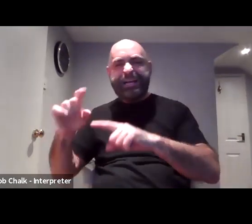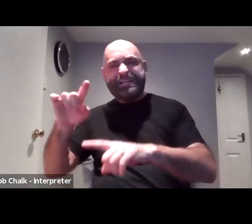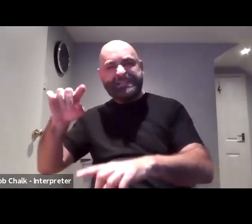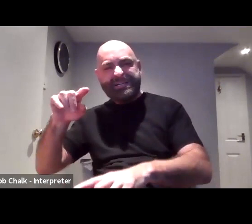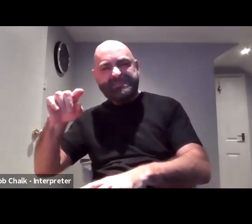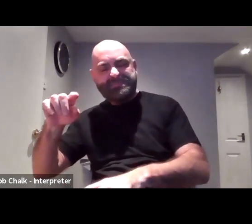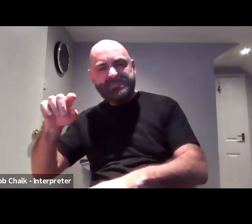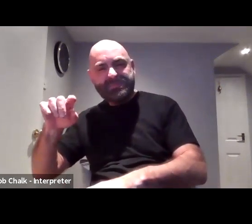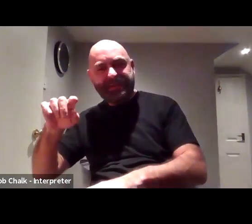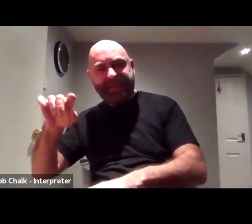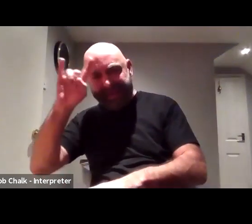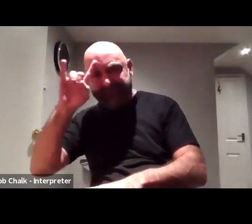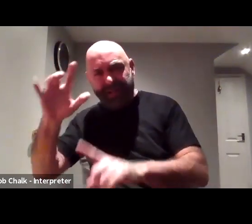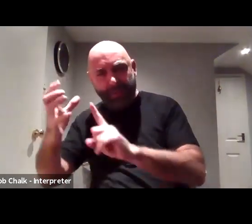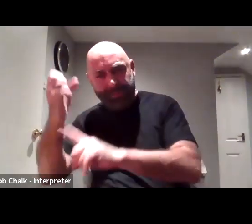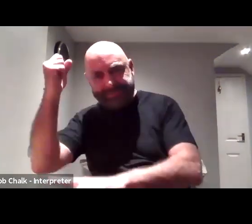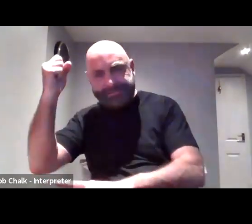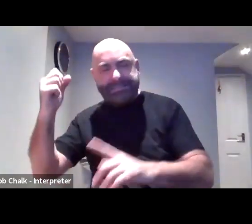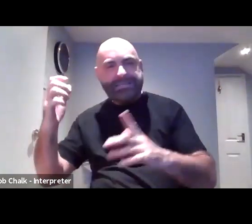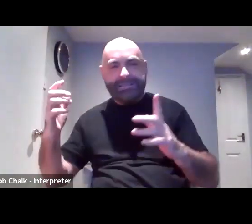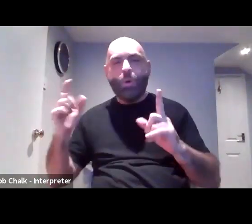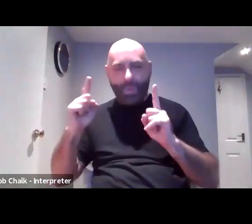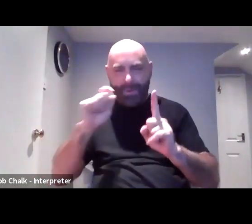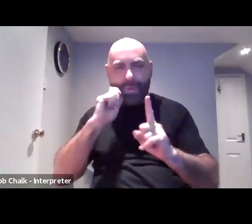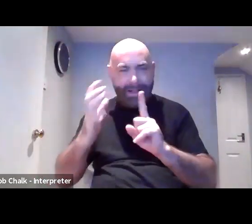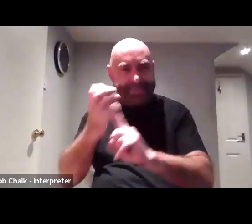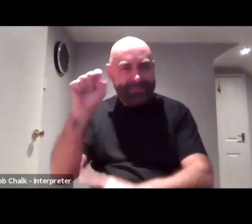triumphant. We, colleagues, will get there.